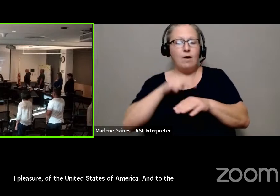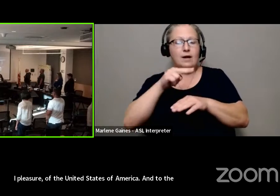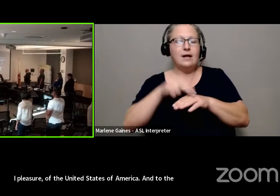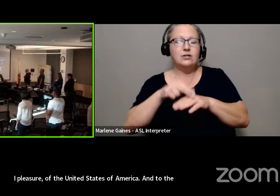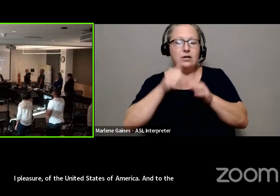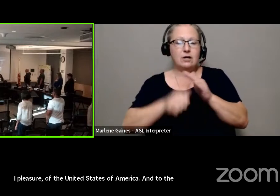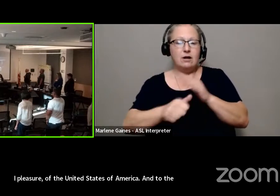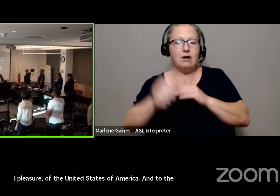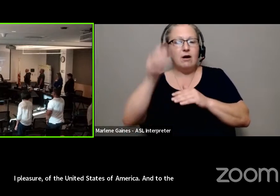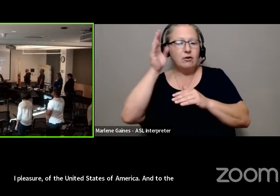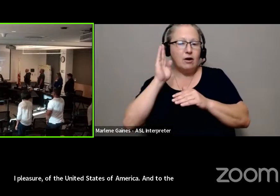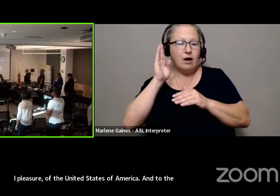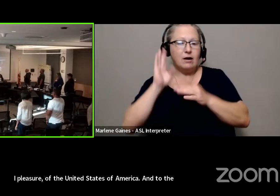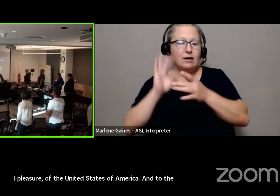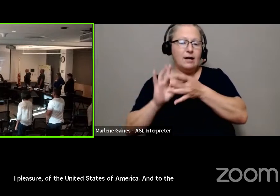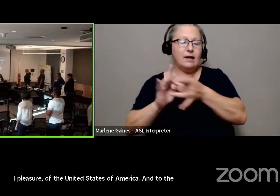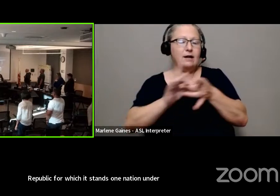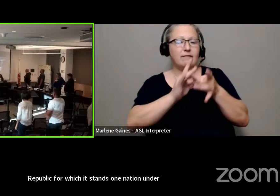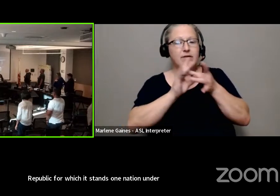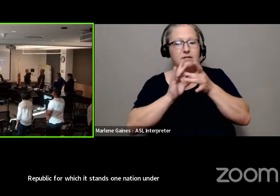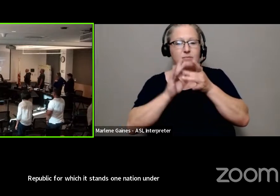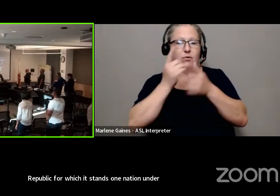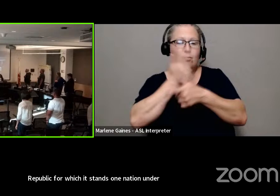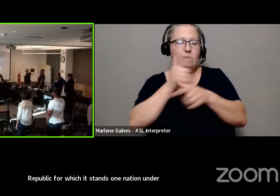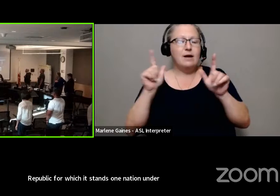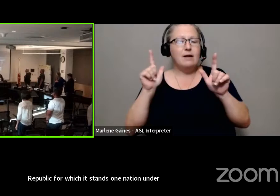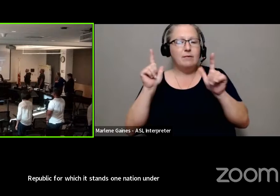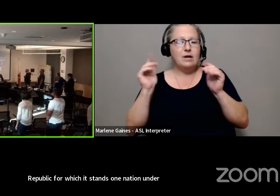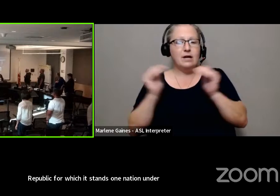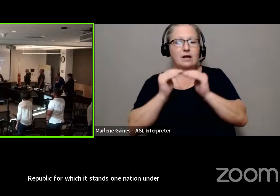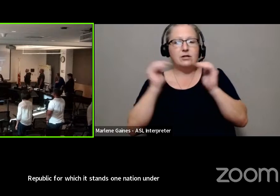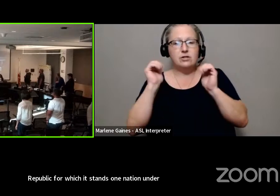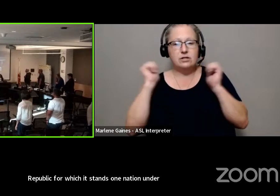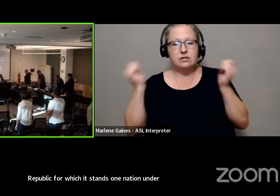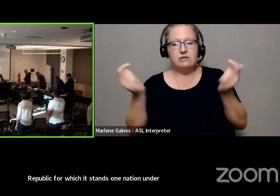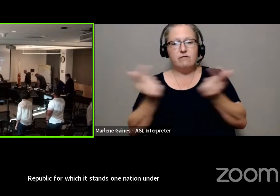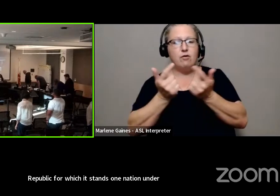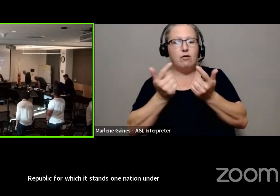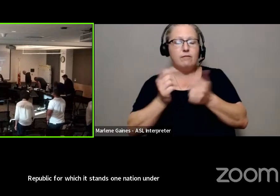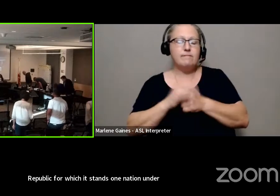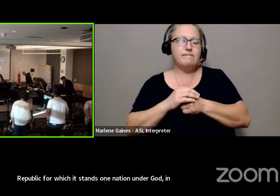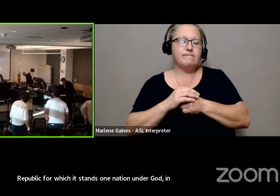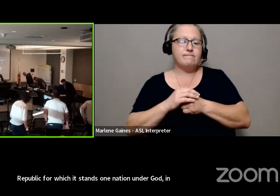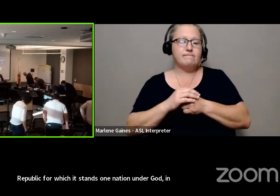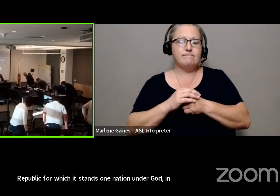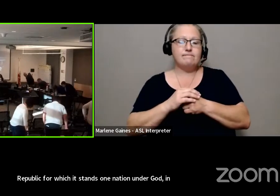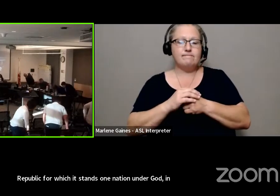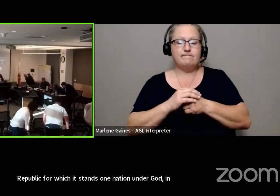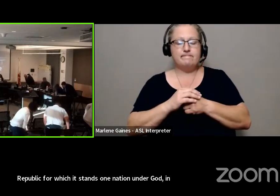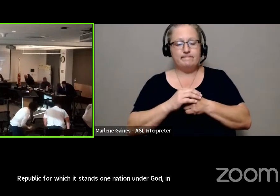one nation, under God, indivisible, with liberty and justice for all.